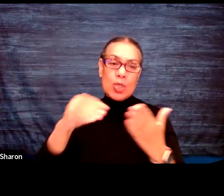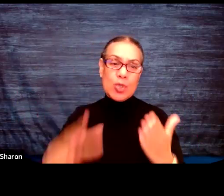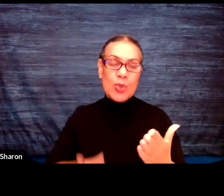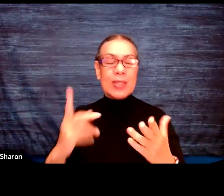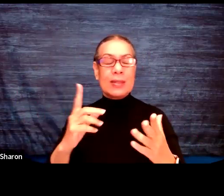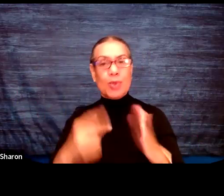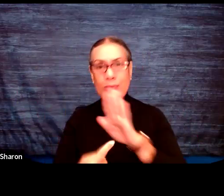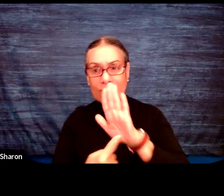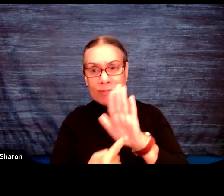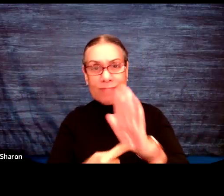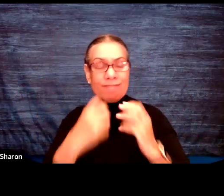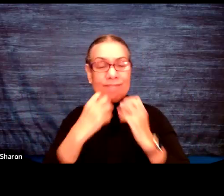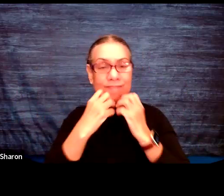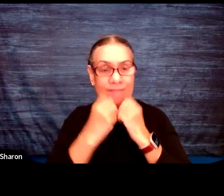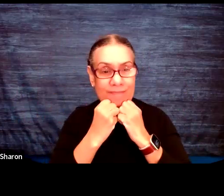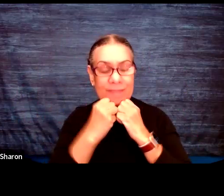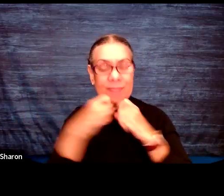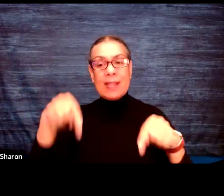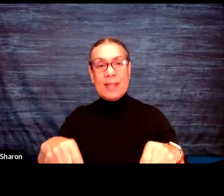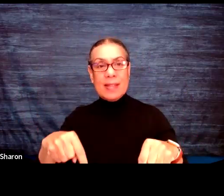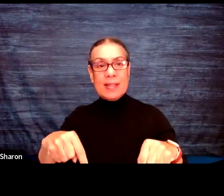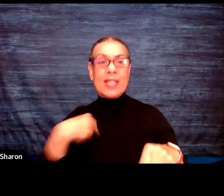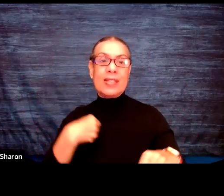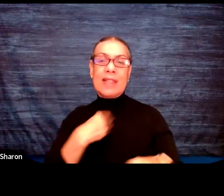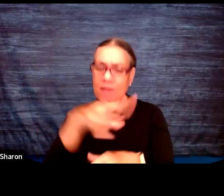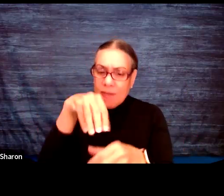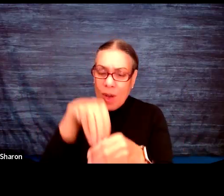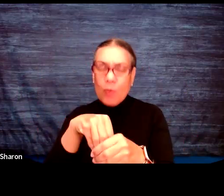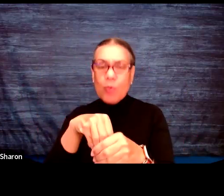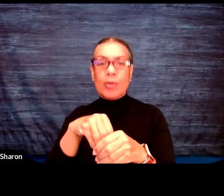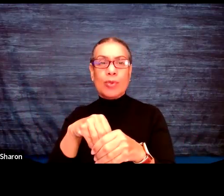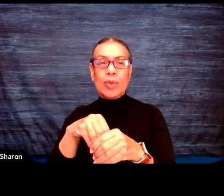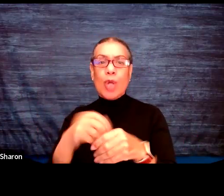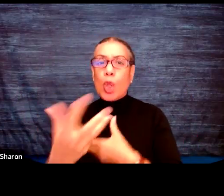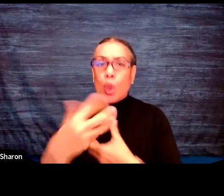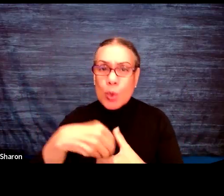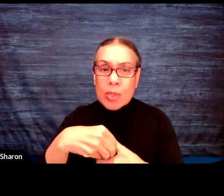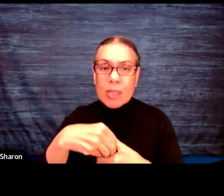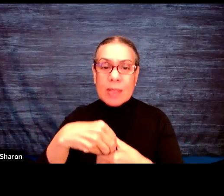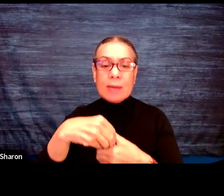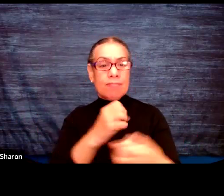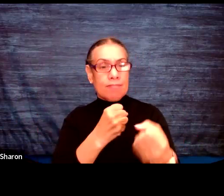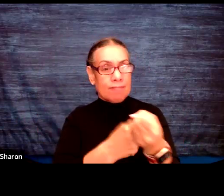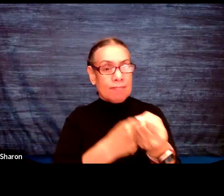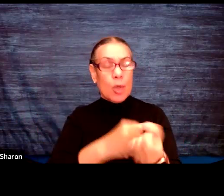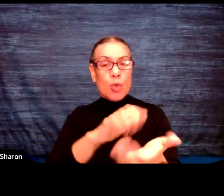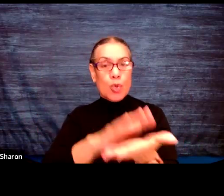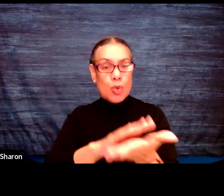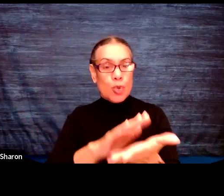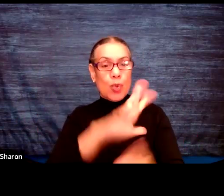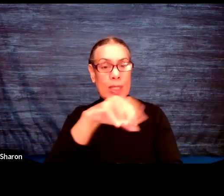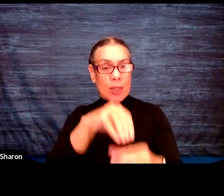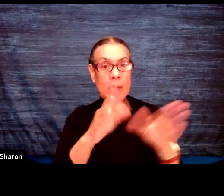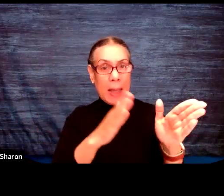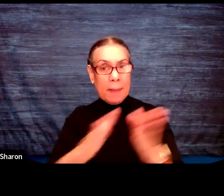crowd. Miss S is deeply committed to inclusion and literacy, actively contributing to the school's inclusion planning